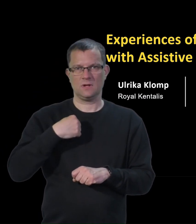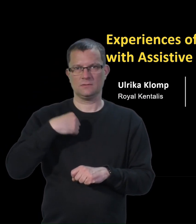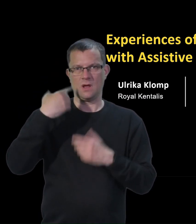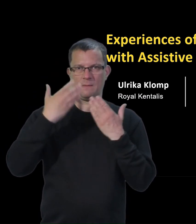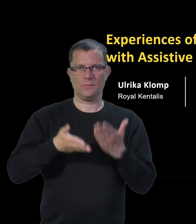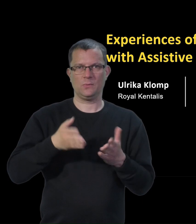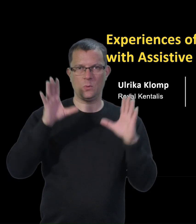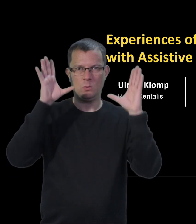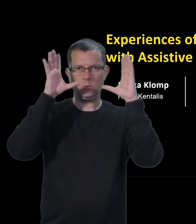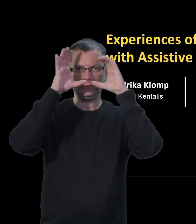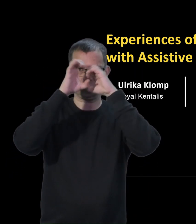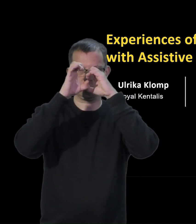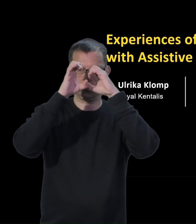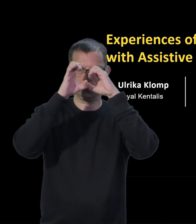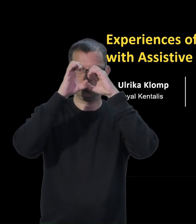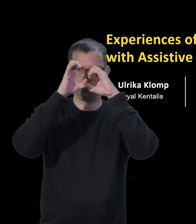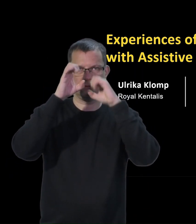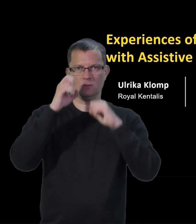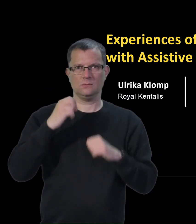I have Usher.